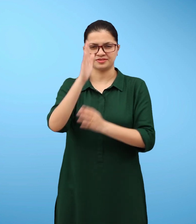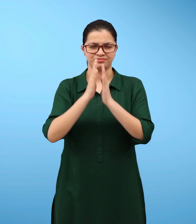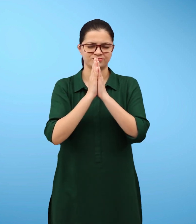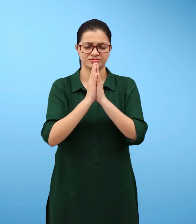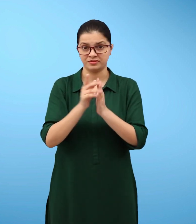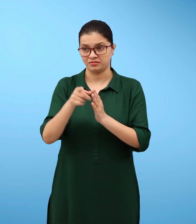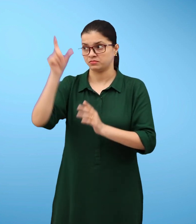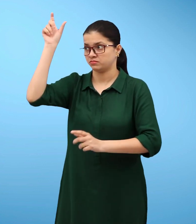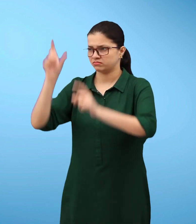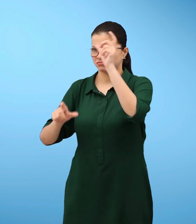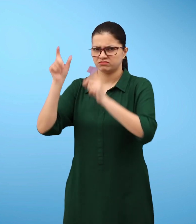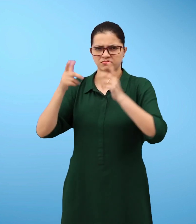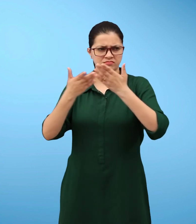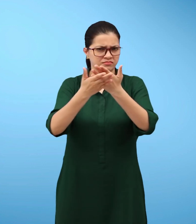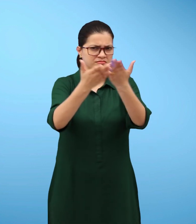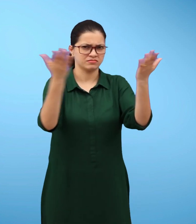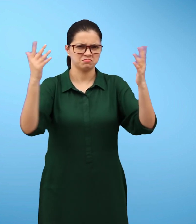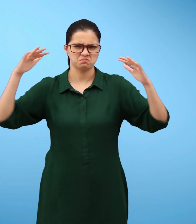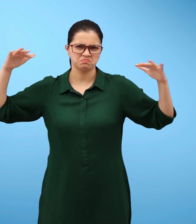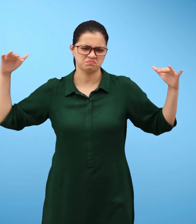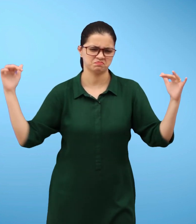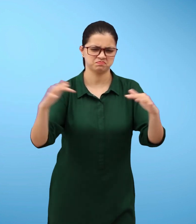Place in temples where people could assemble.